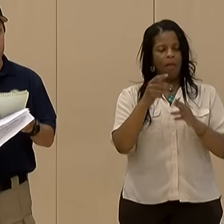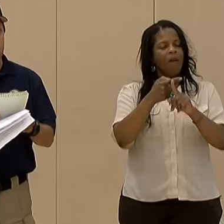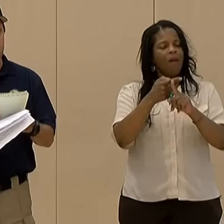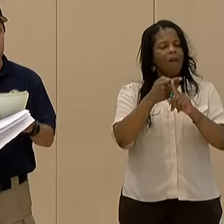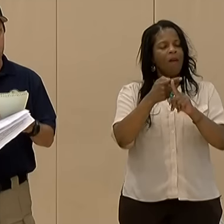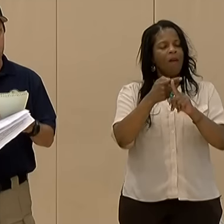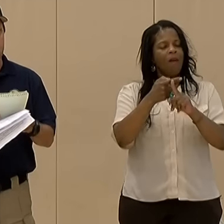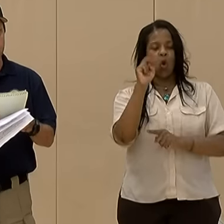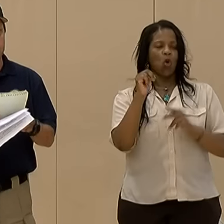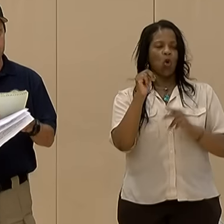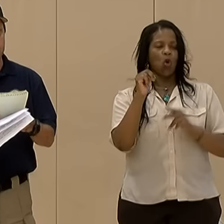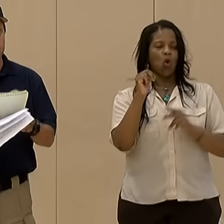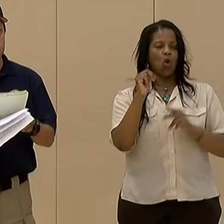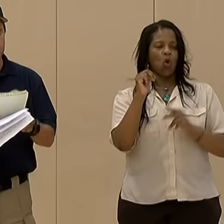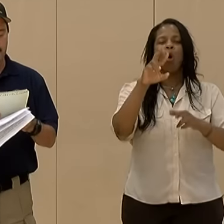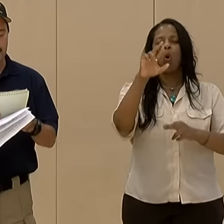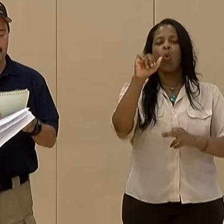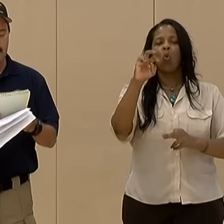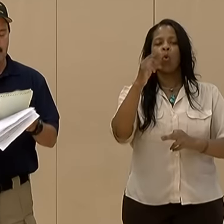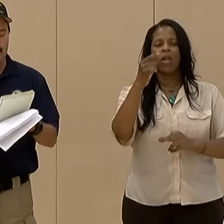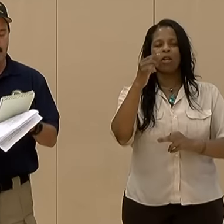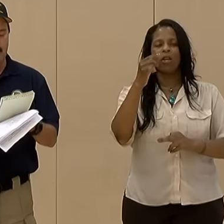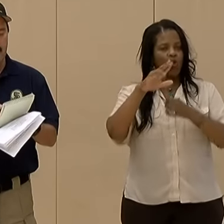Ranger District.